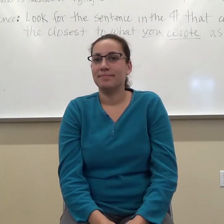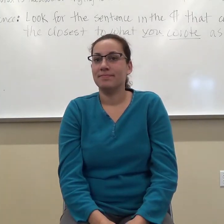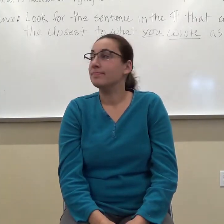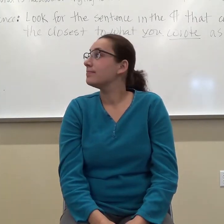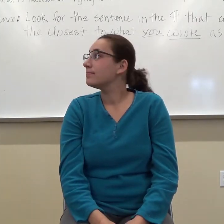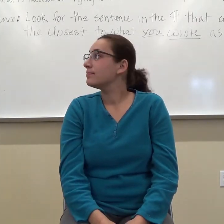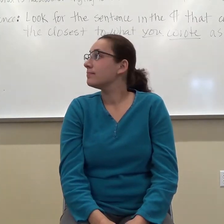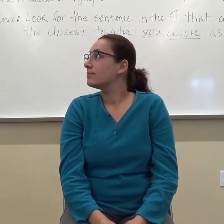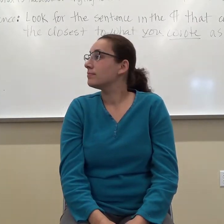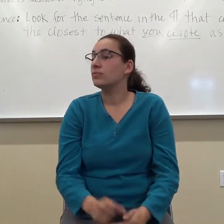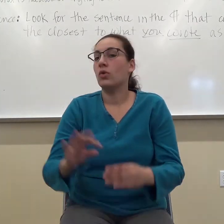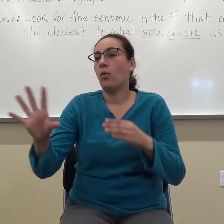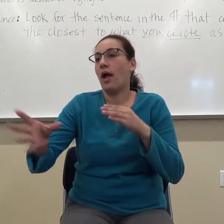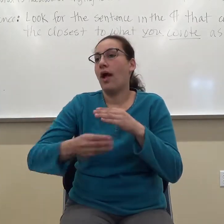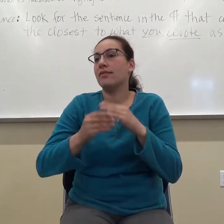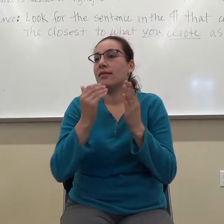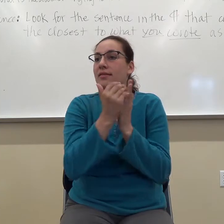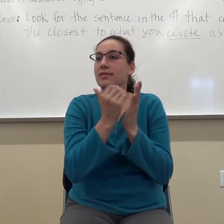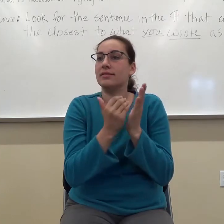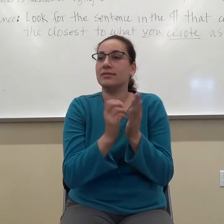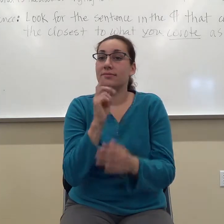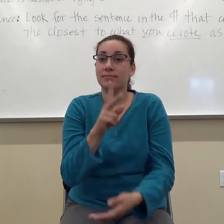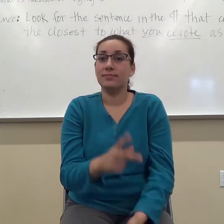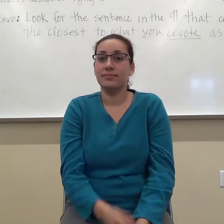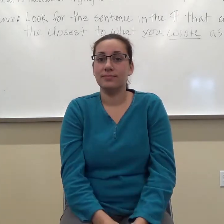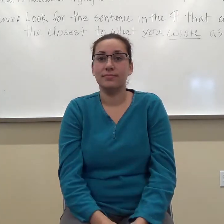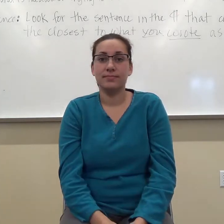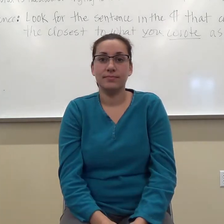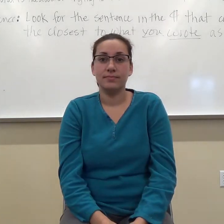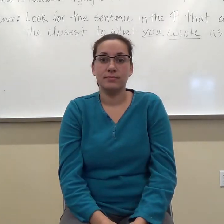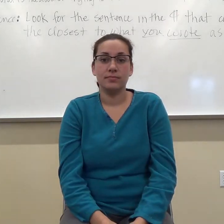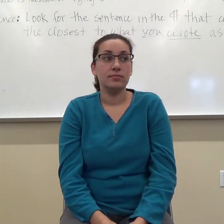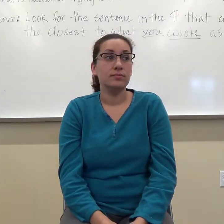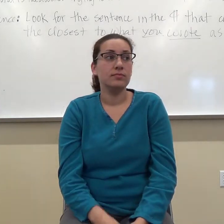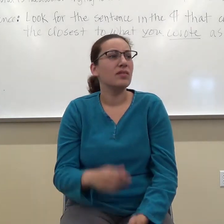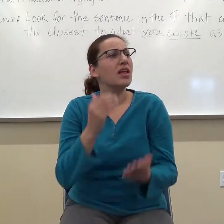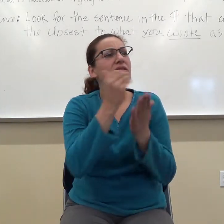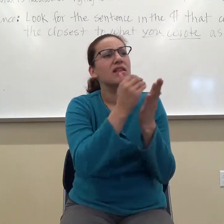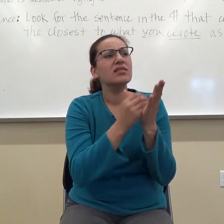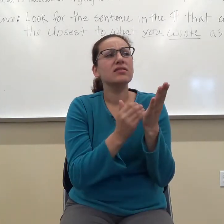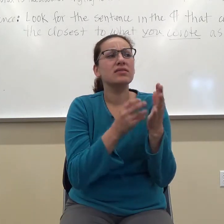That's one of the things on the list. So what is this a list of?